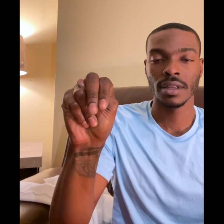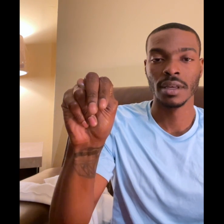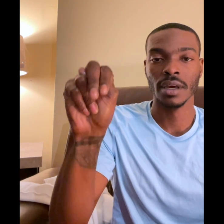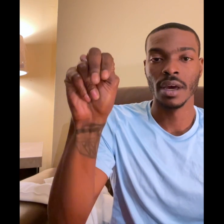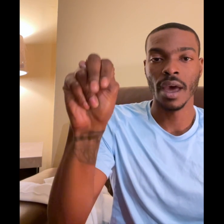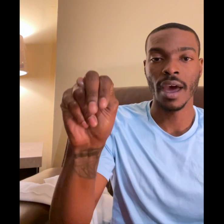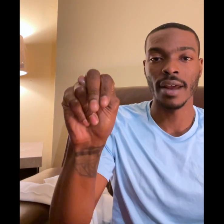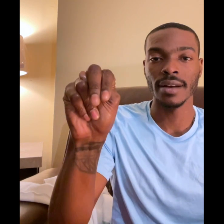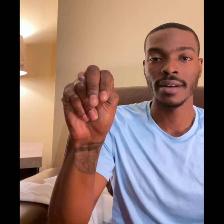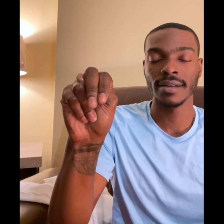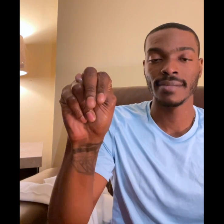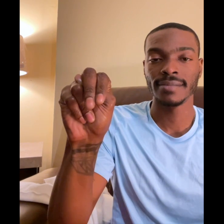N.